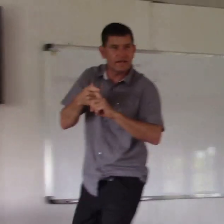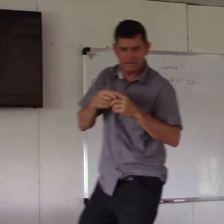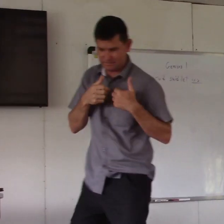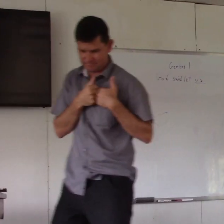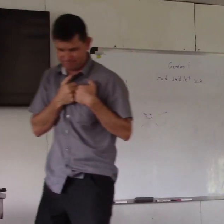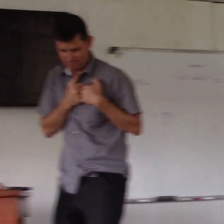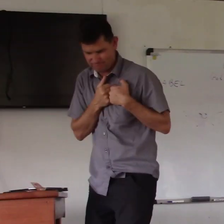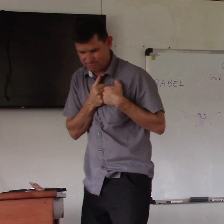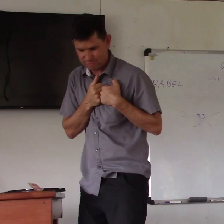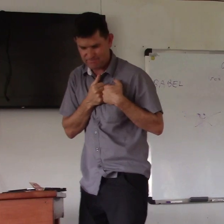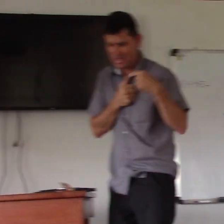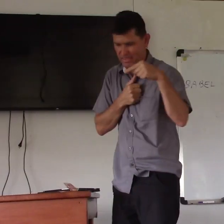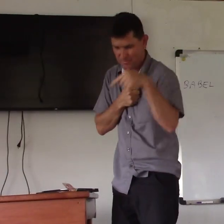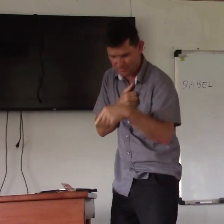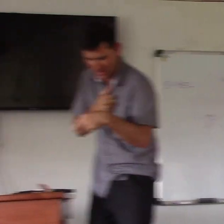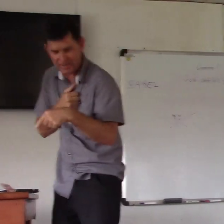Boyfriend, maybe he,